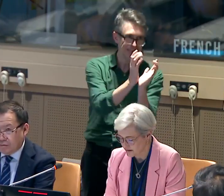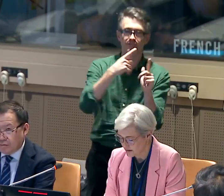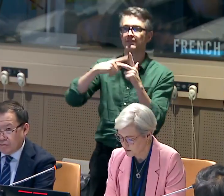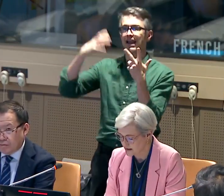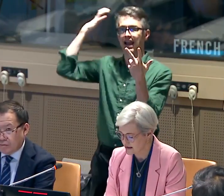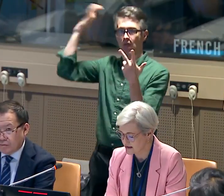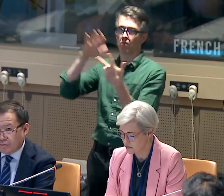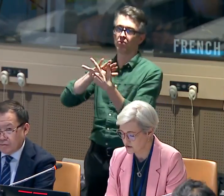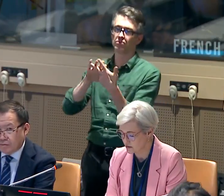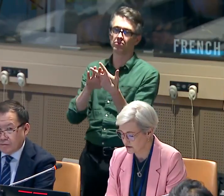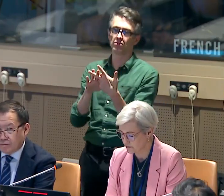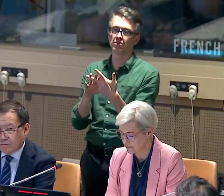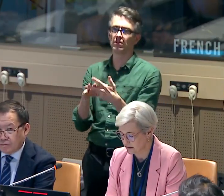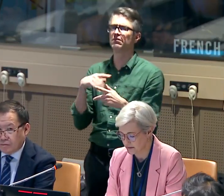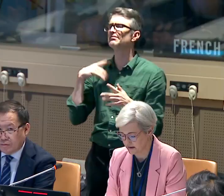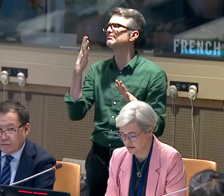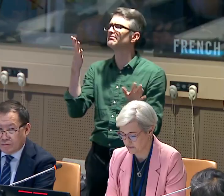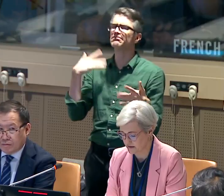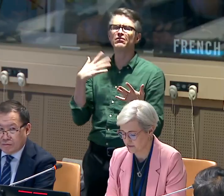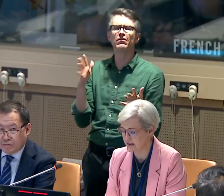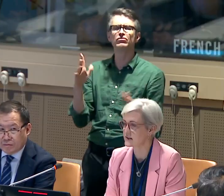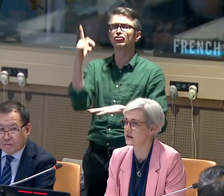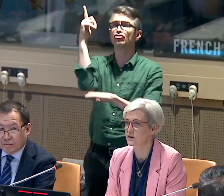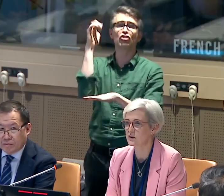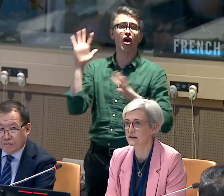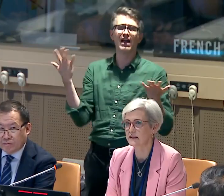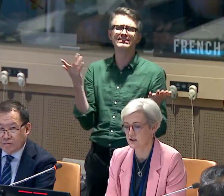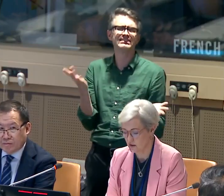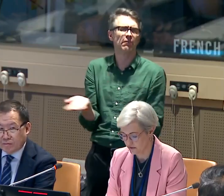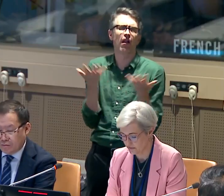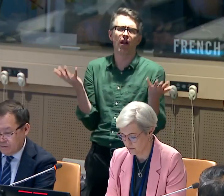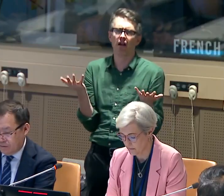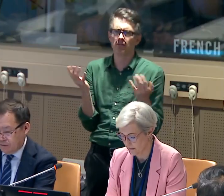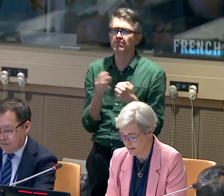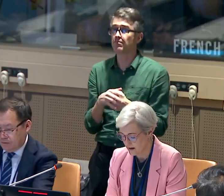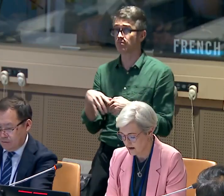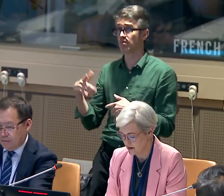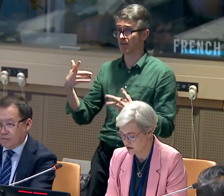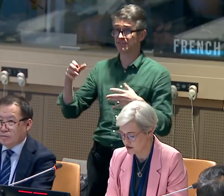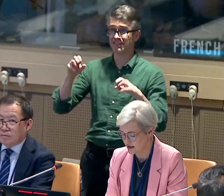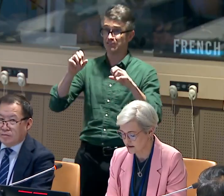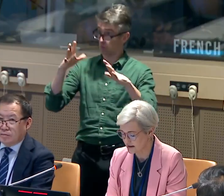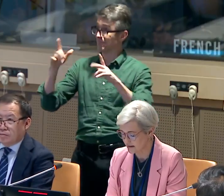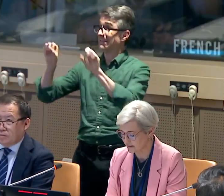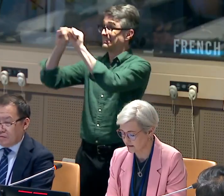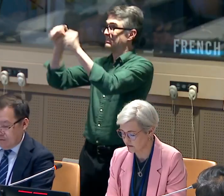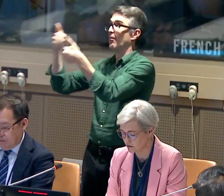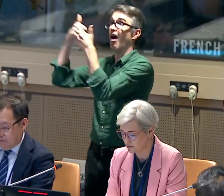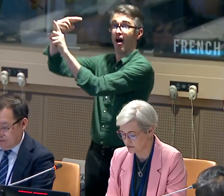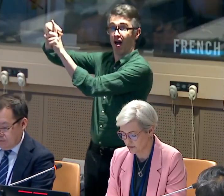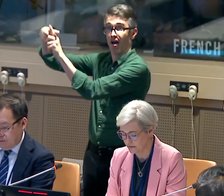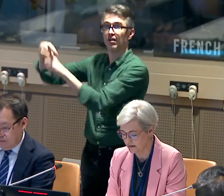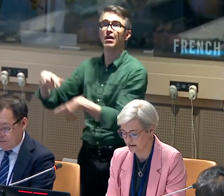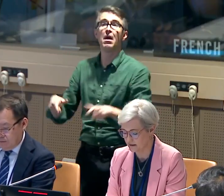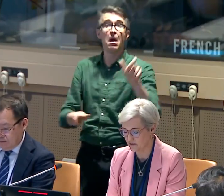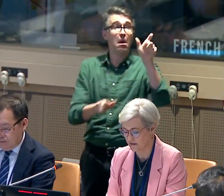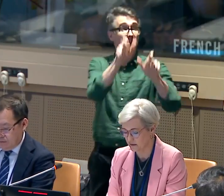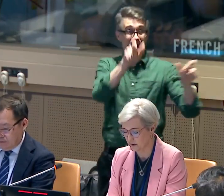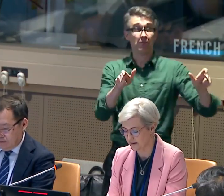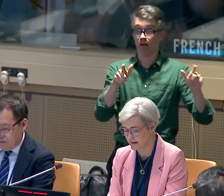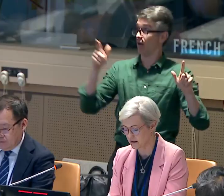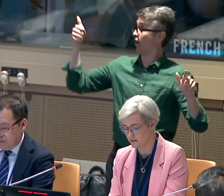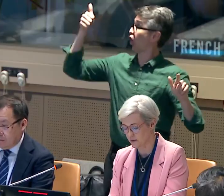truth. When systems work, people live with greater security and choice. Our shared task is to move from